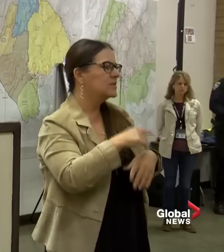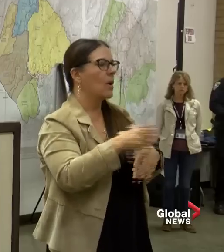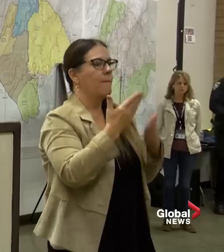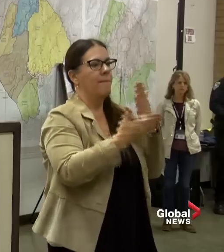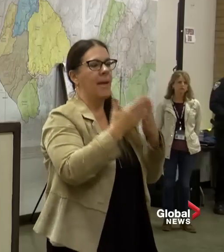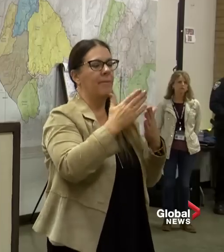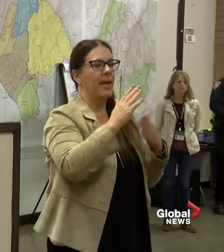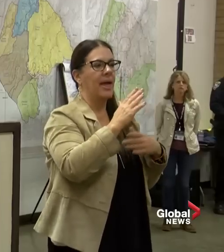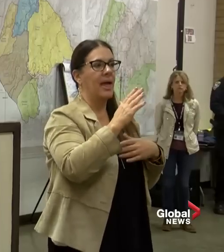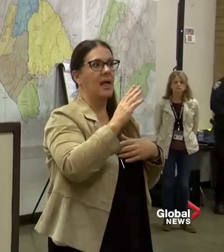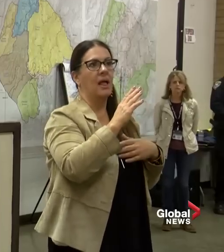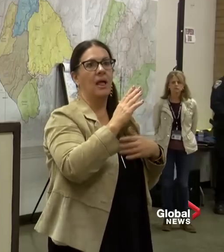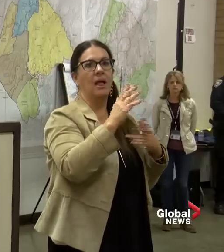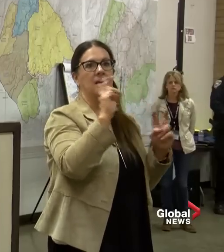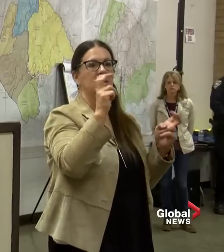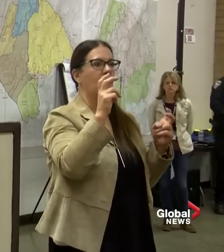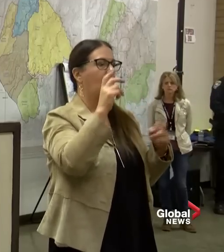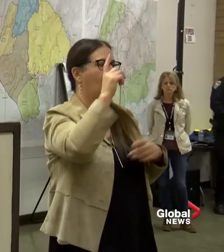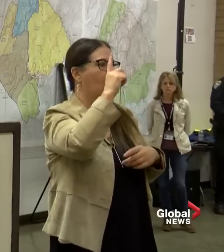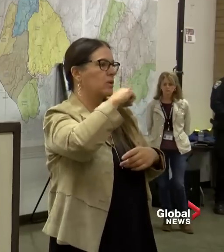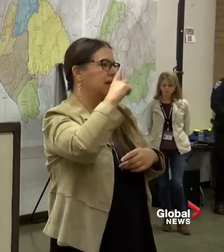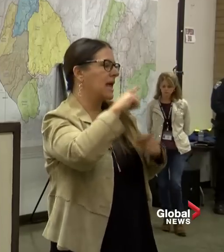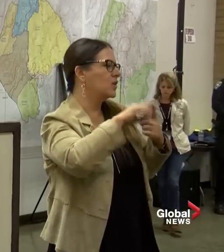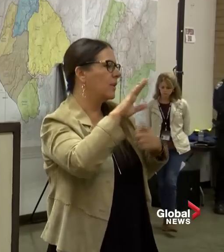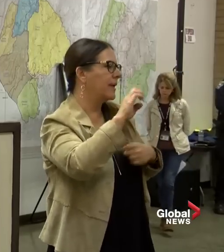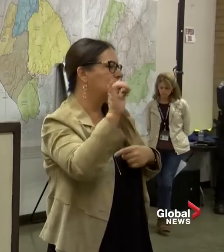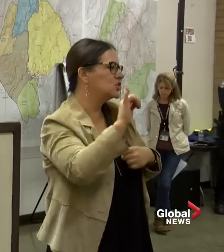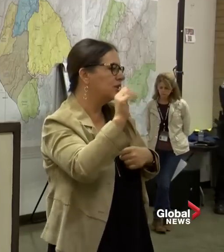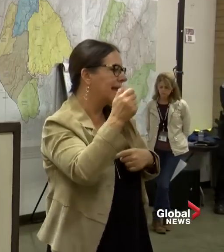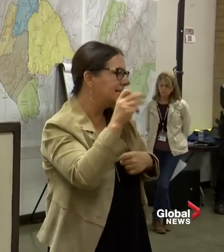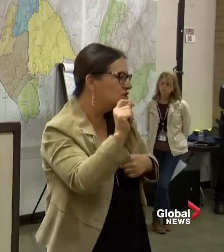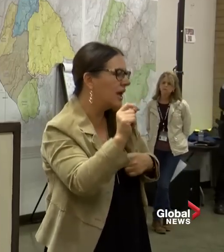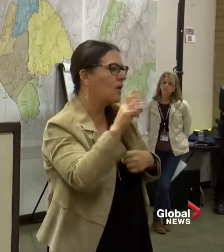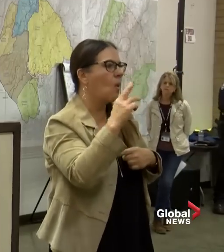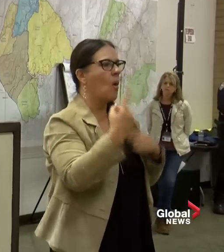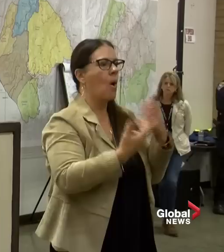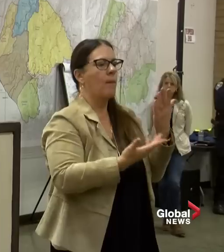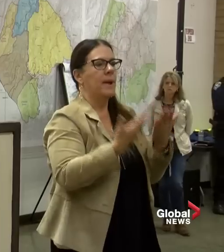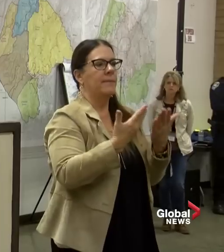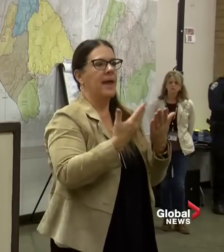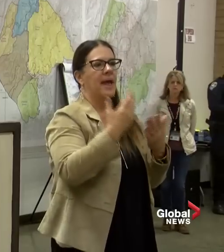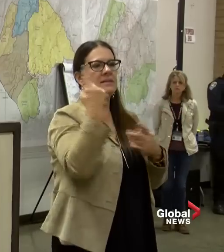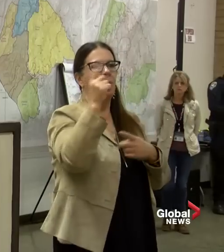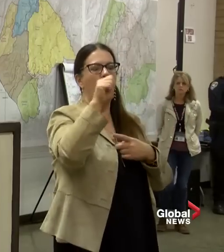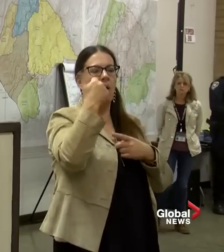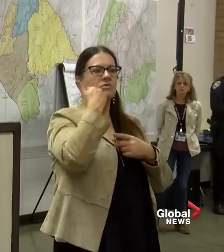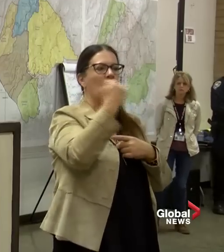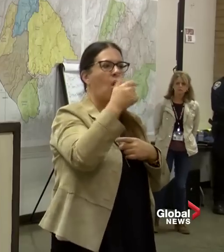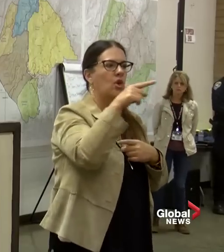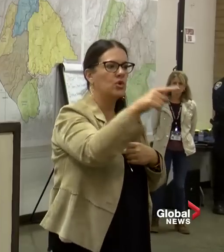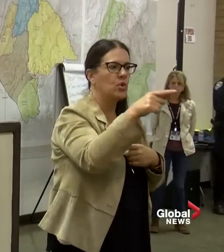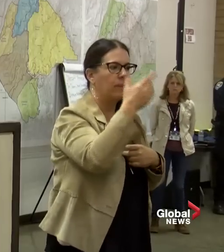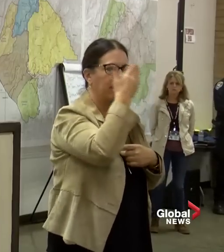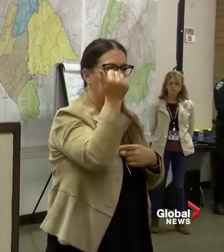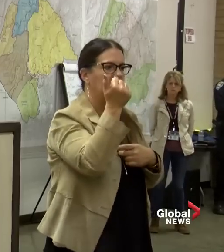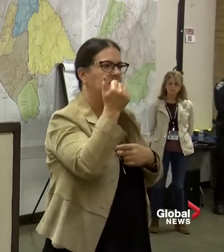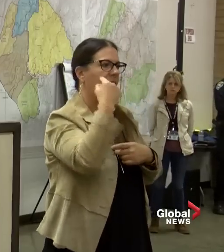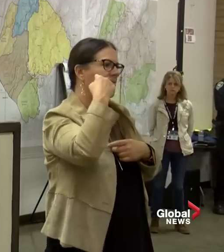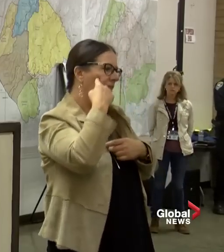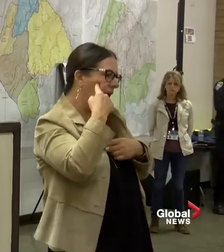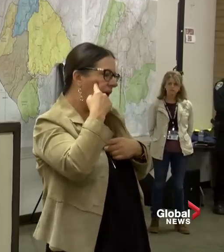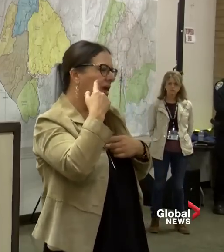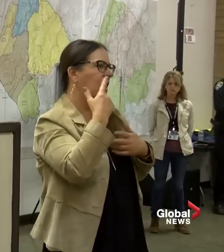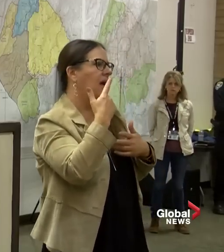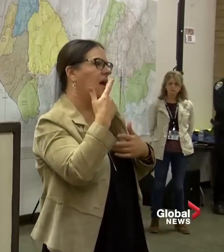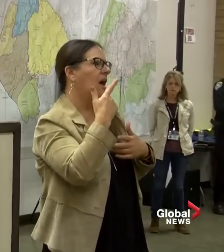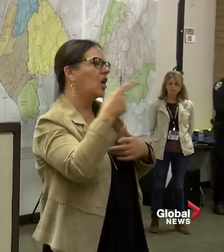agent, pretending to be someone that is looking for you for purposes of the sheriff's list.